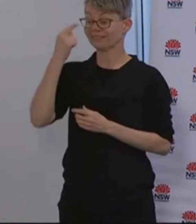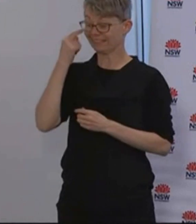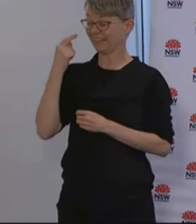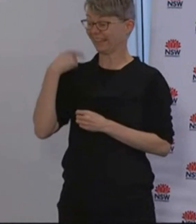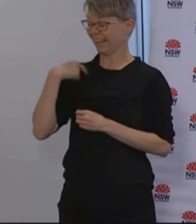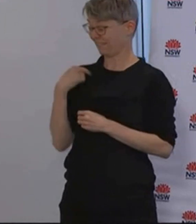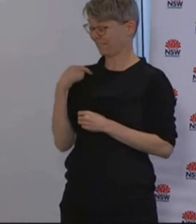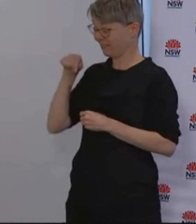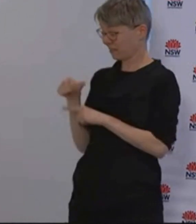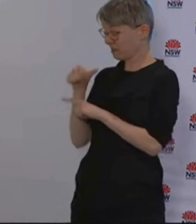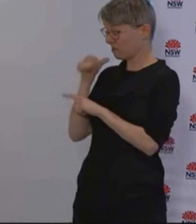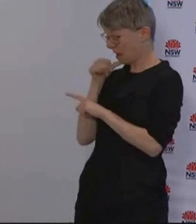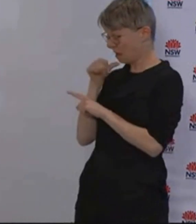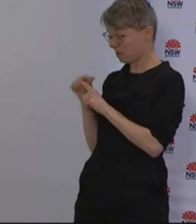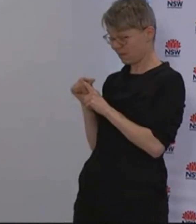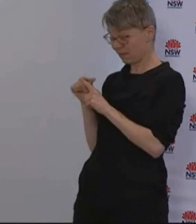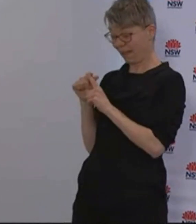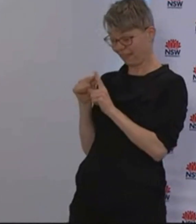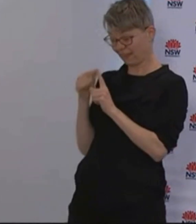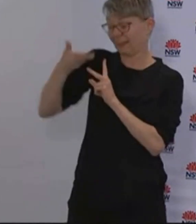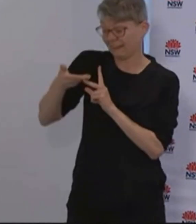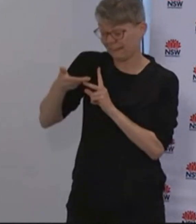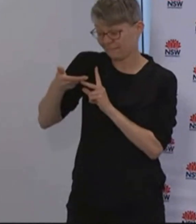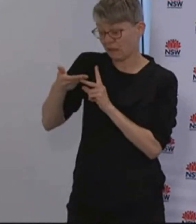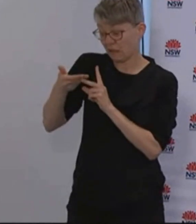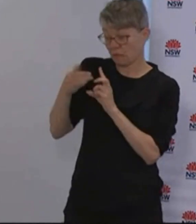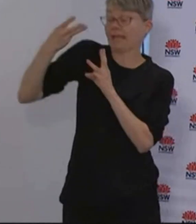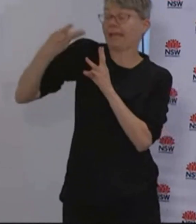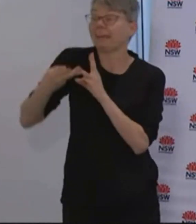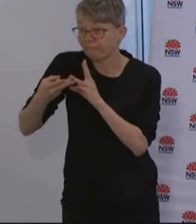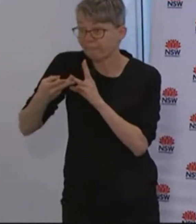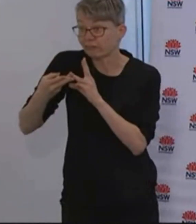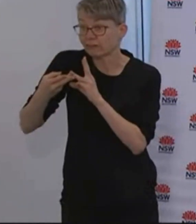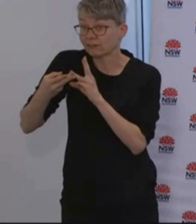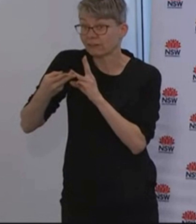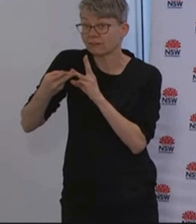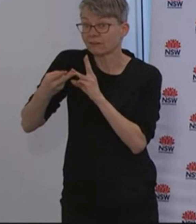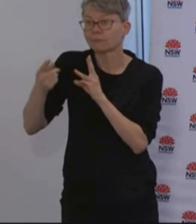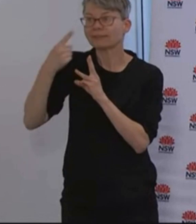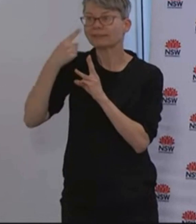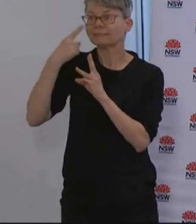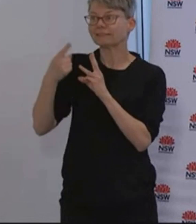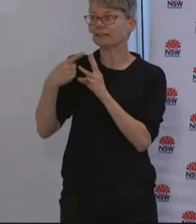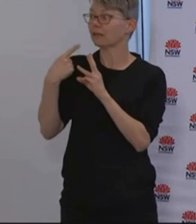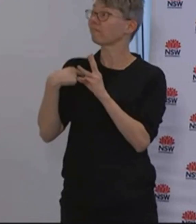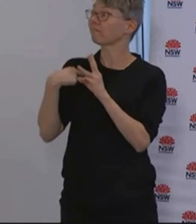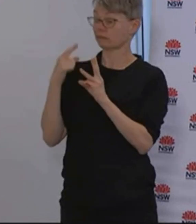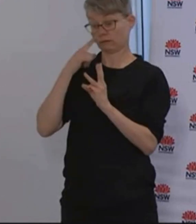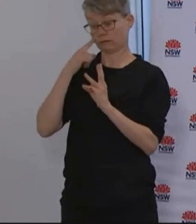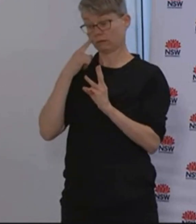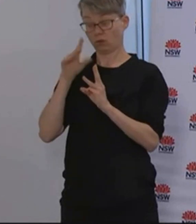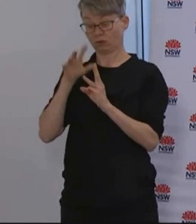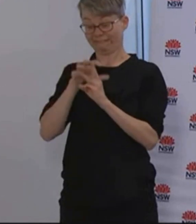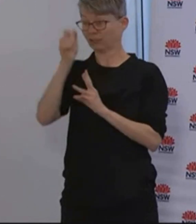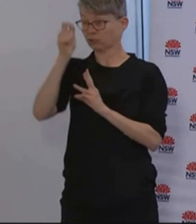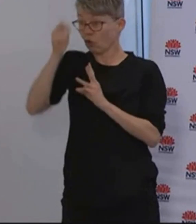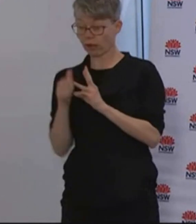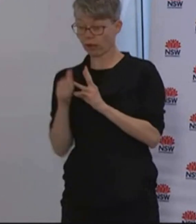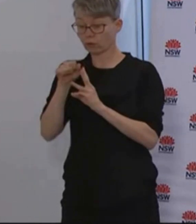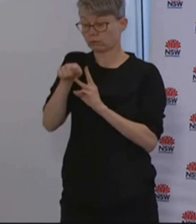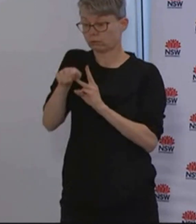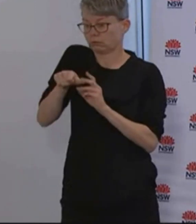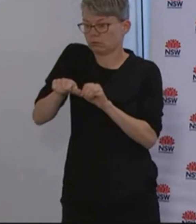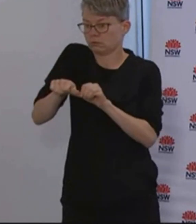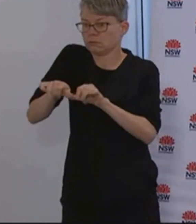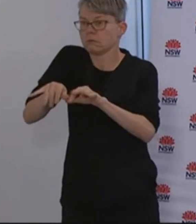of cases, you can see how rapidly COVID-19 can spread if we do not act promptly.